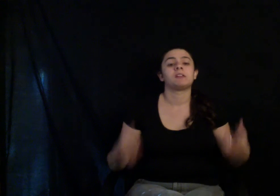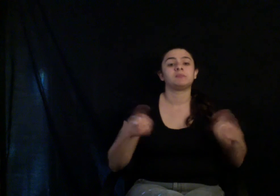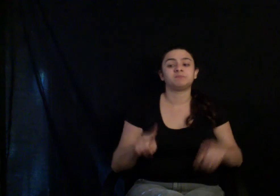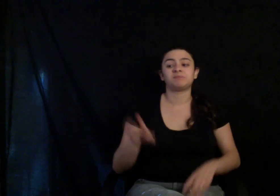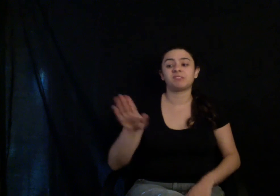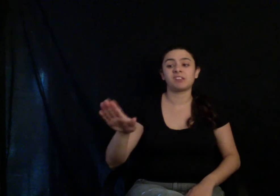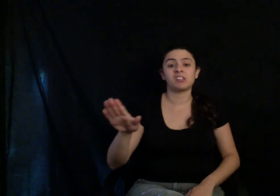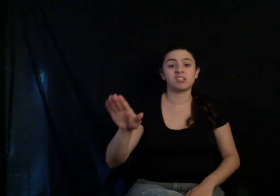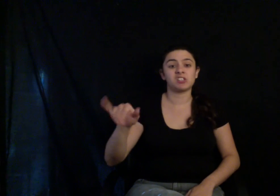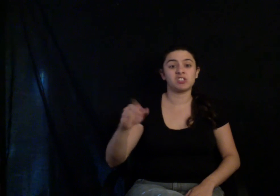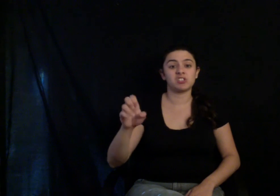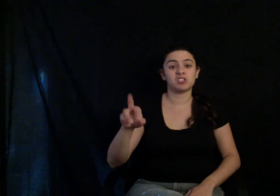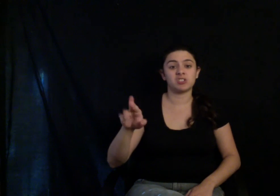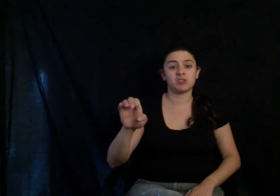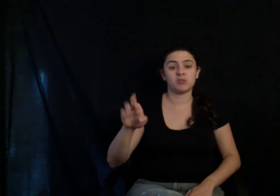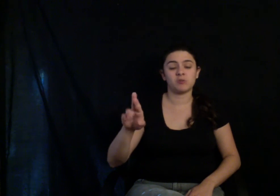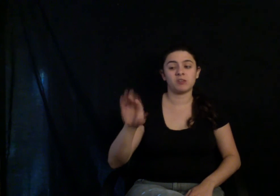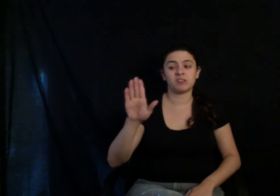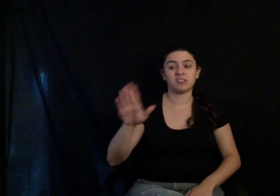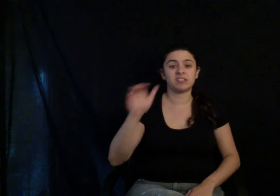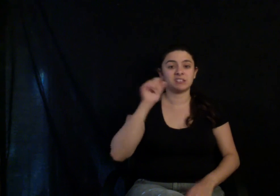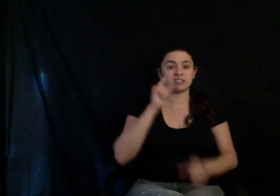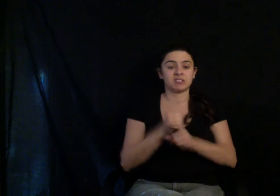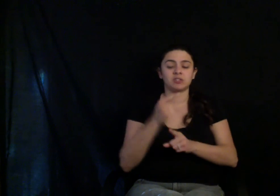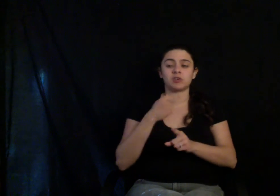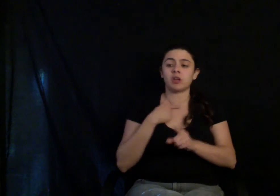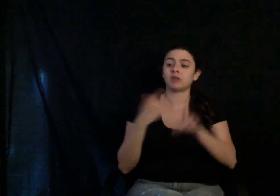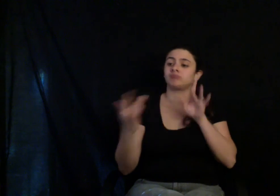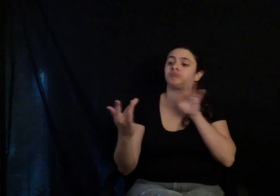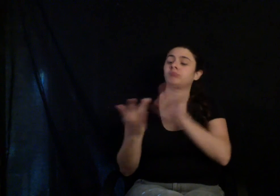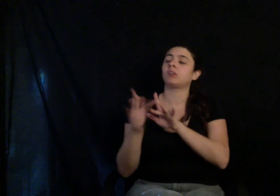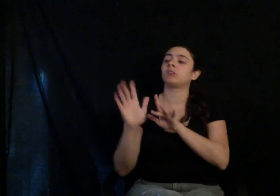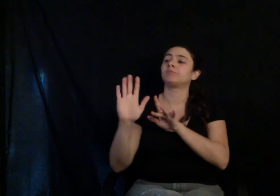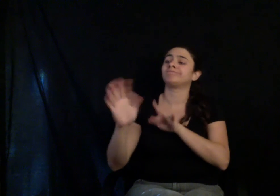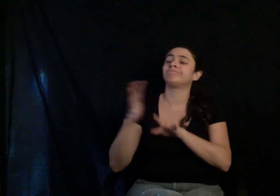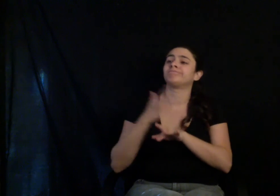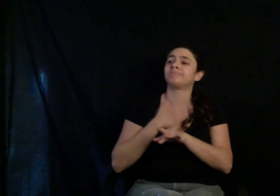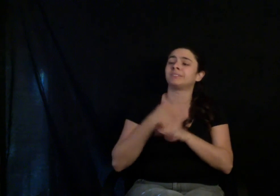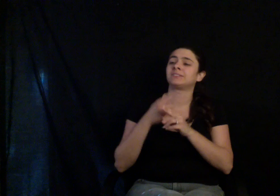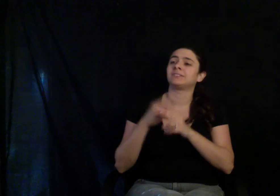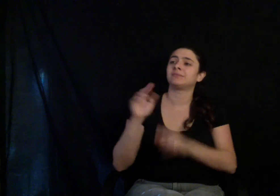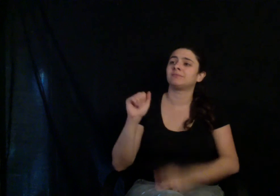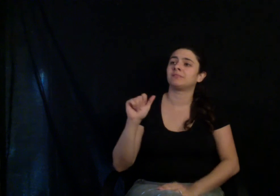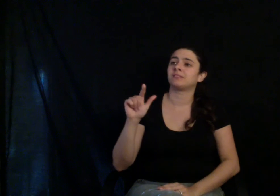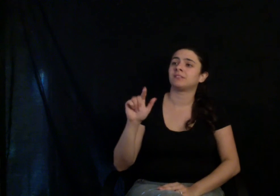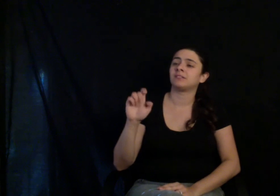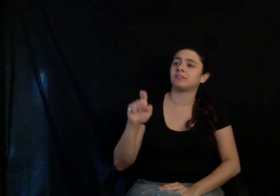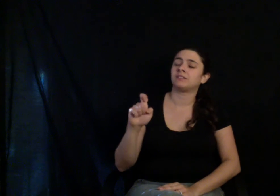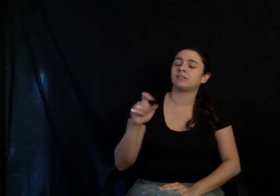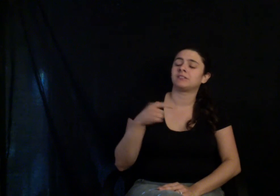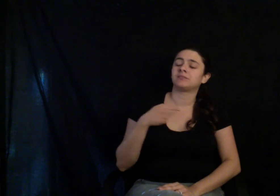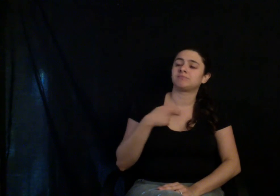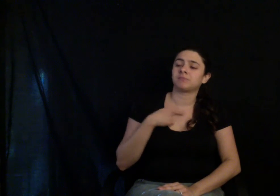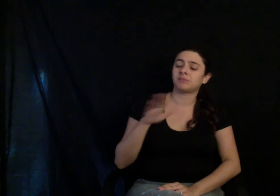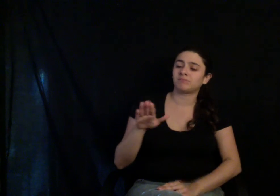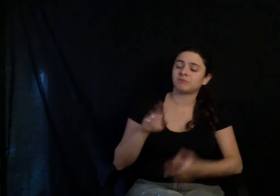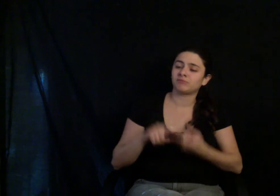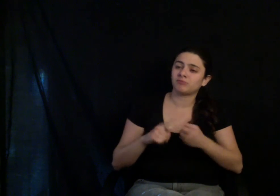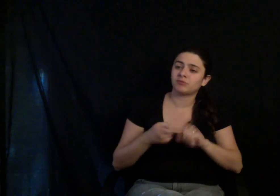Facebook, and I was like, "Hey, my name's Alex. I don't know if you know me, but this is who I am. This is how I know Jared,